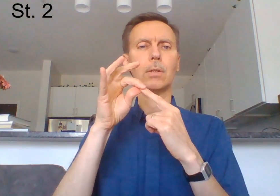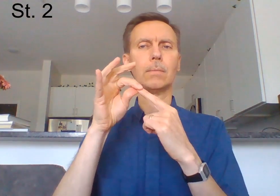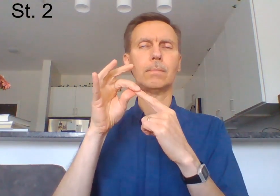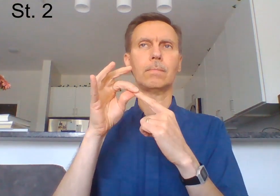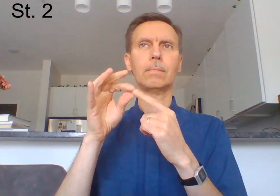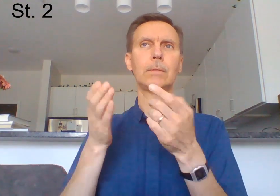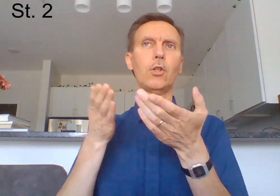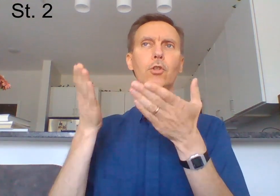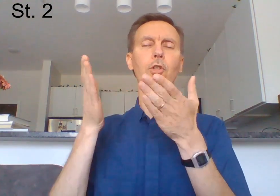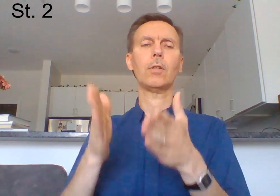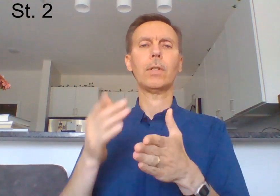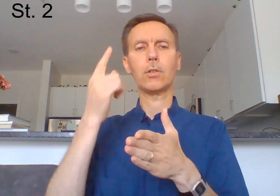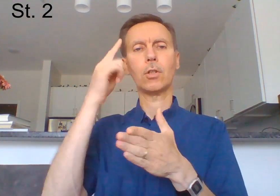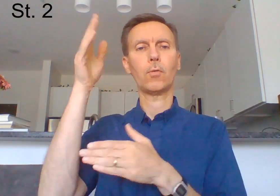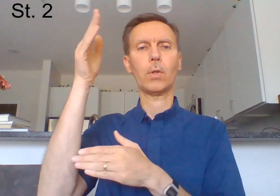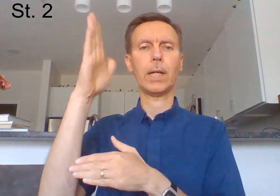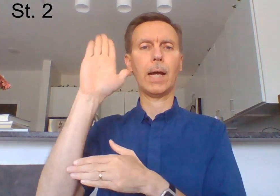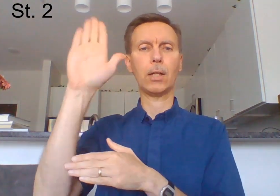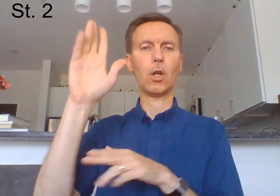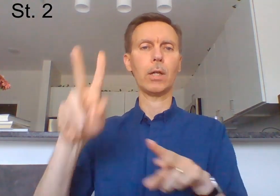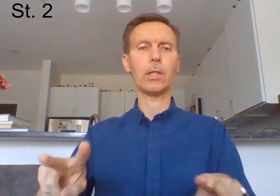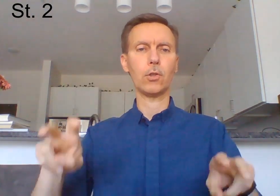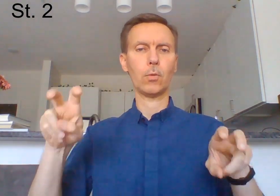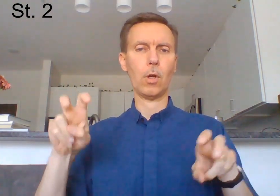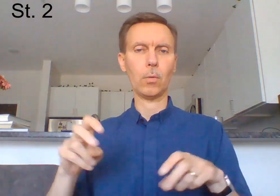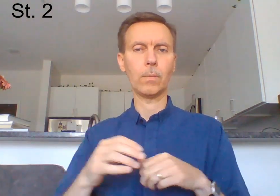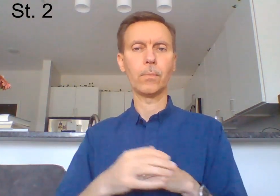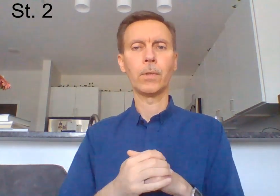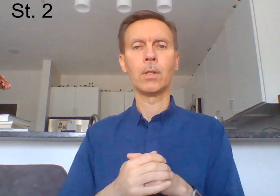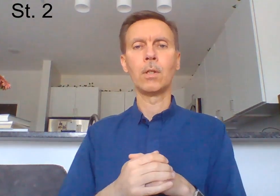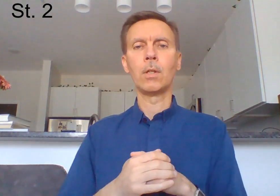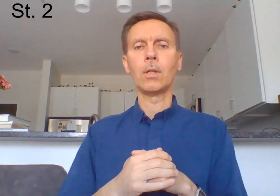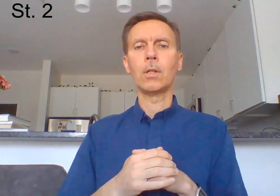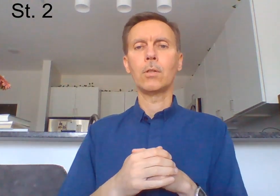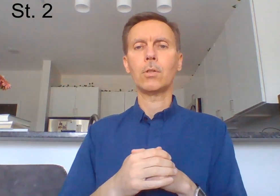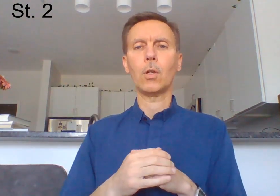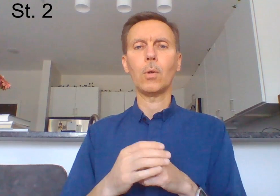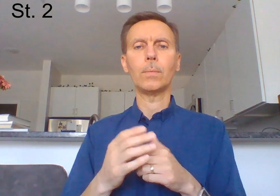special servants for God on his throne. So